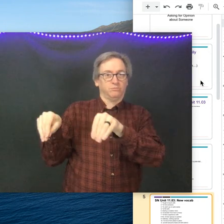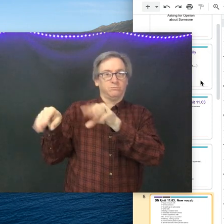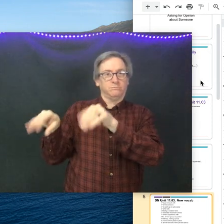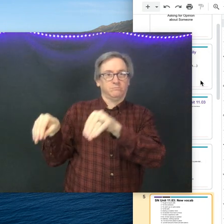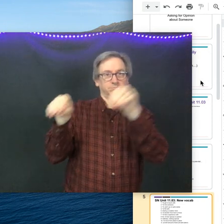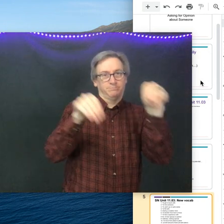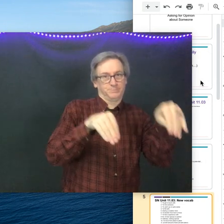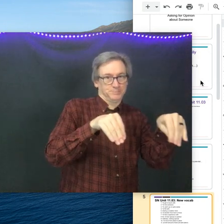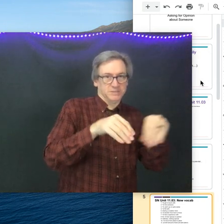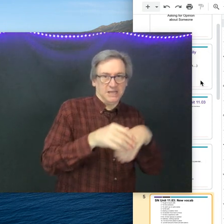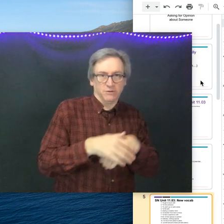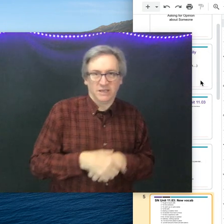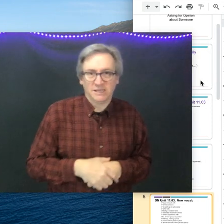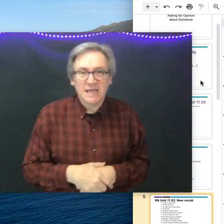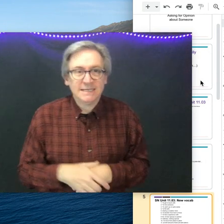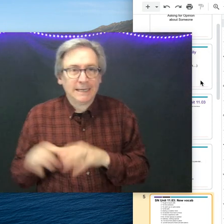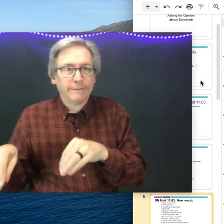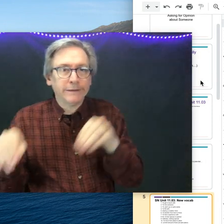move.